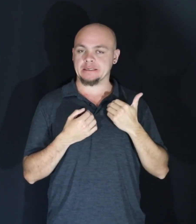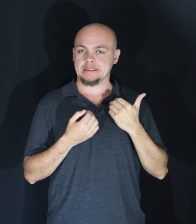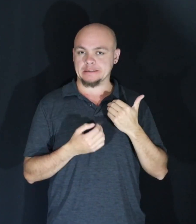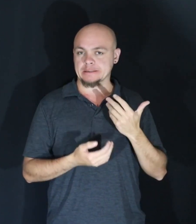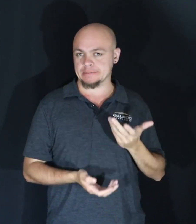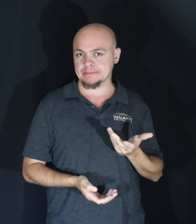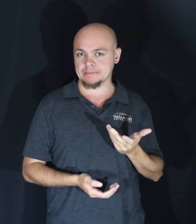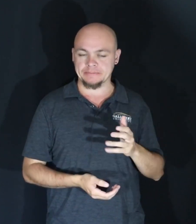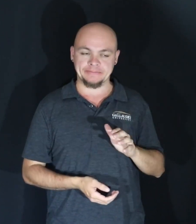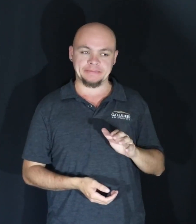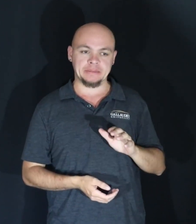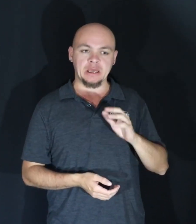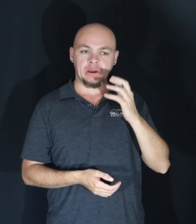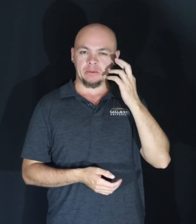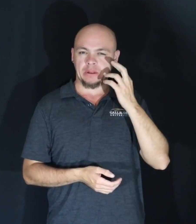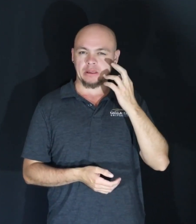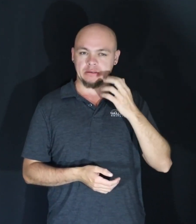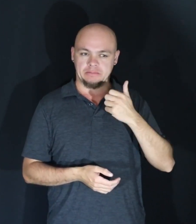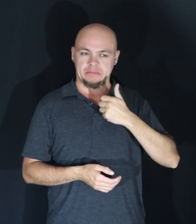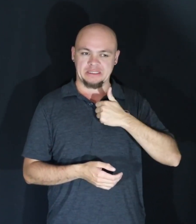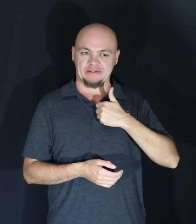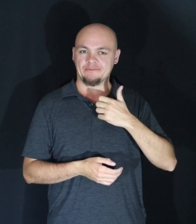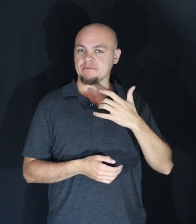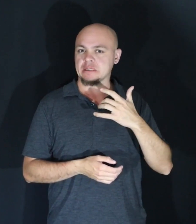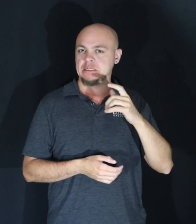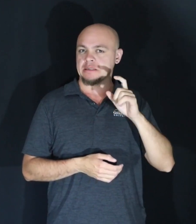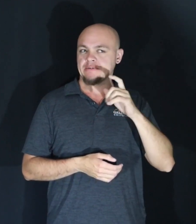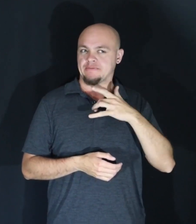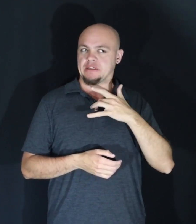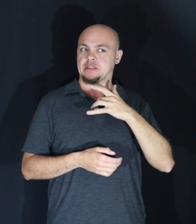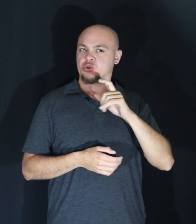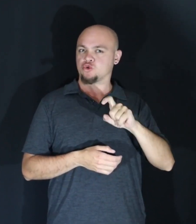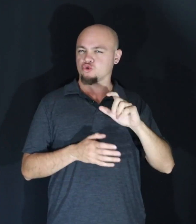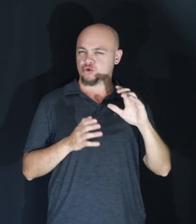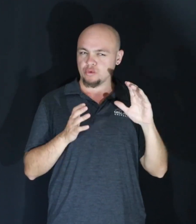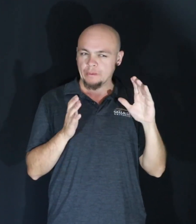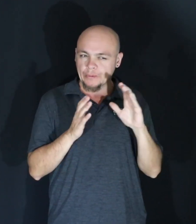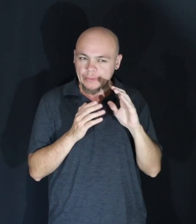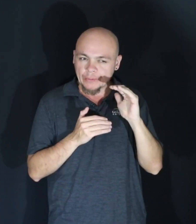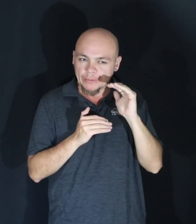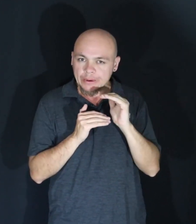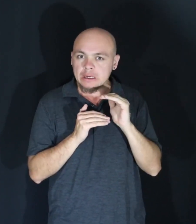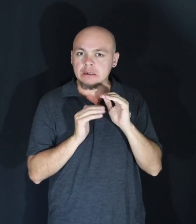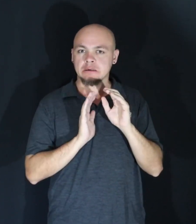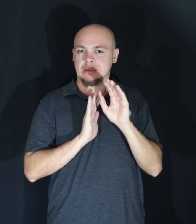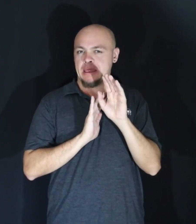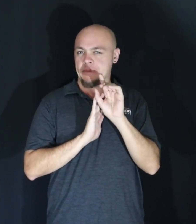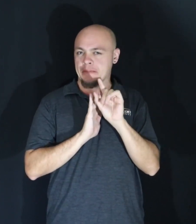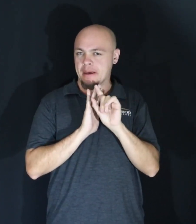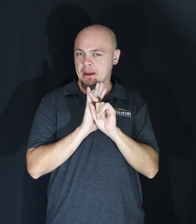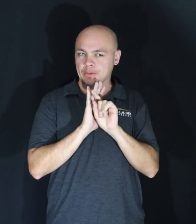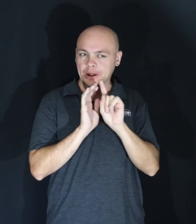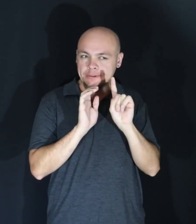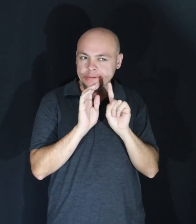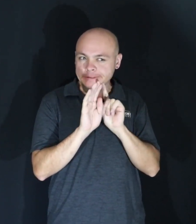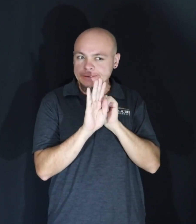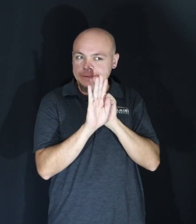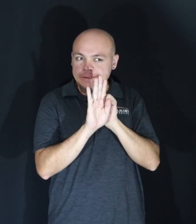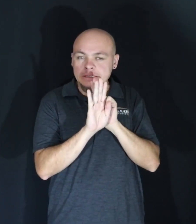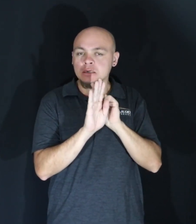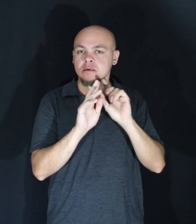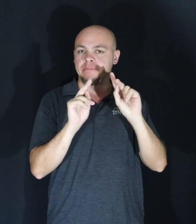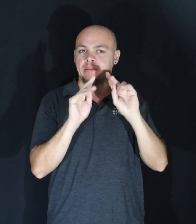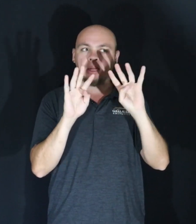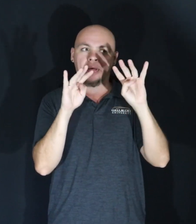I figured out how to shrink myself, how to stay in the background, how to avoid